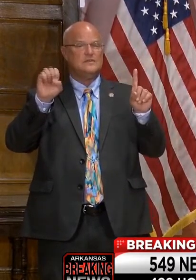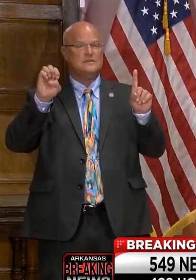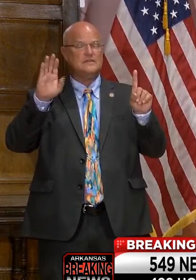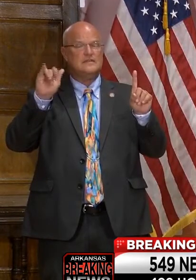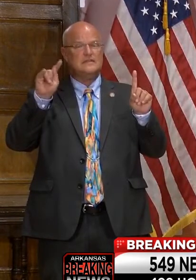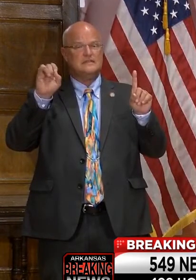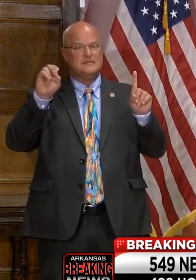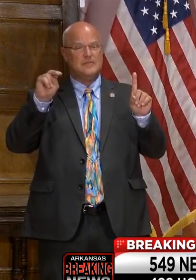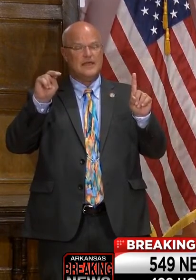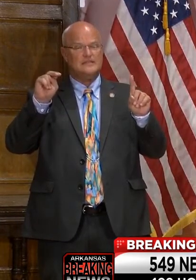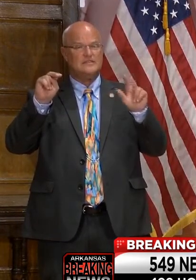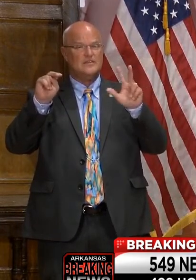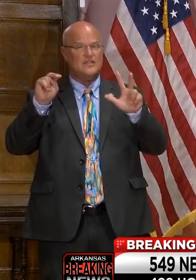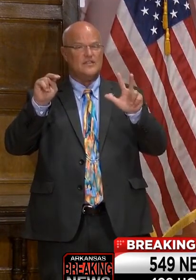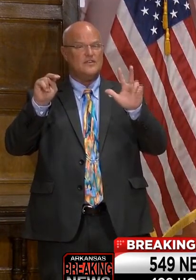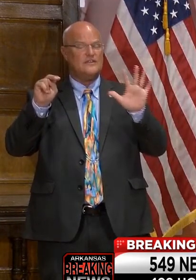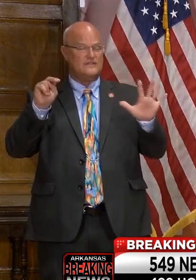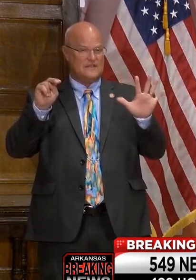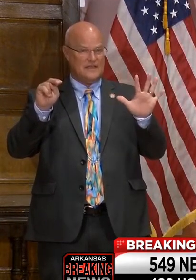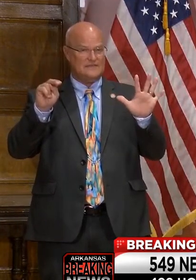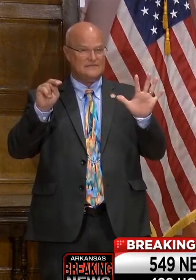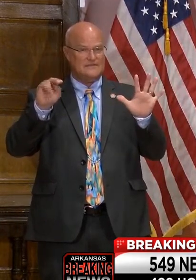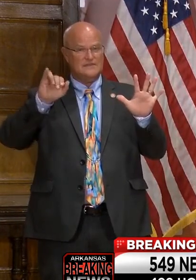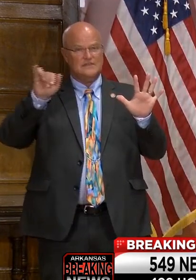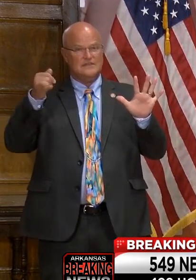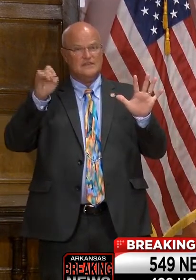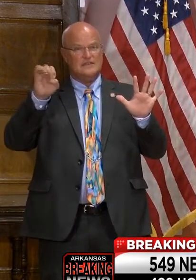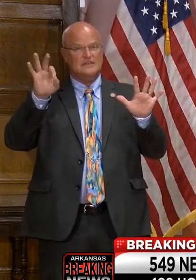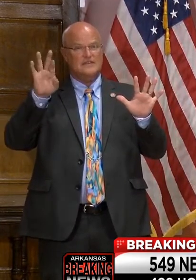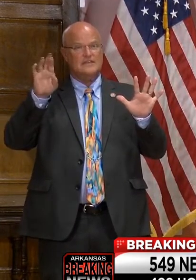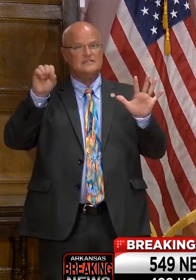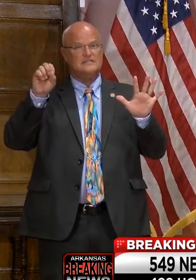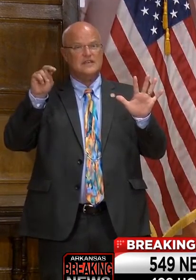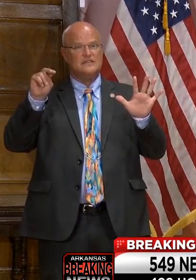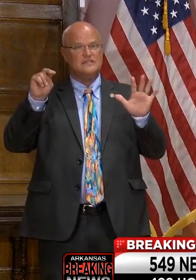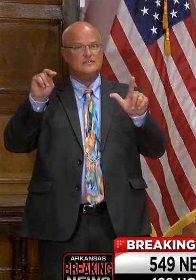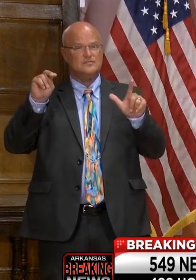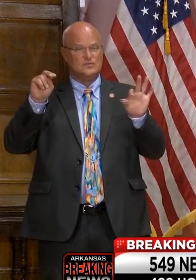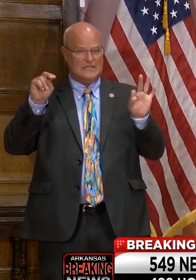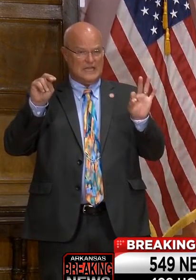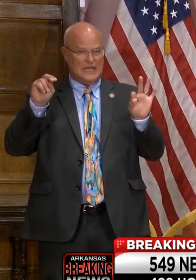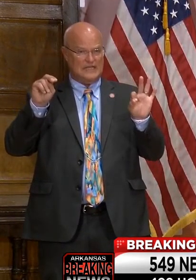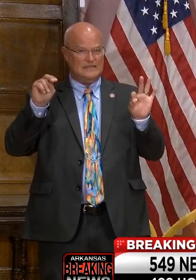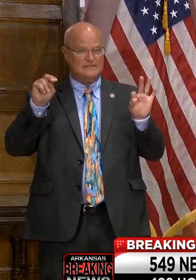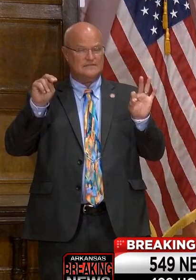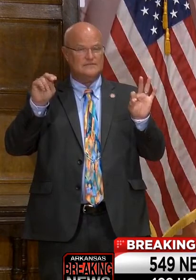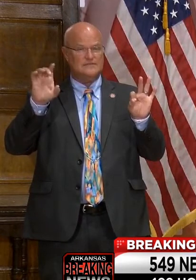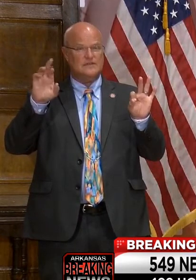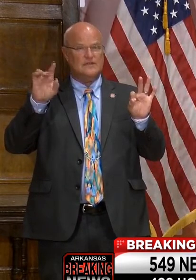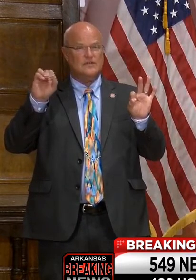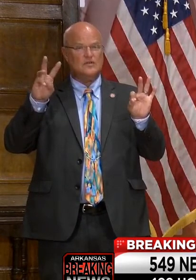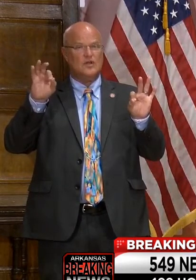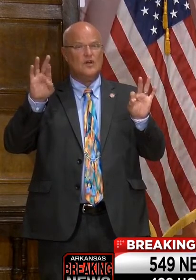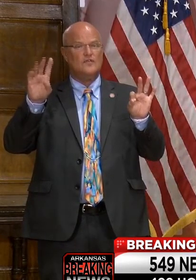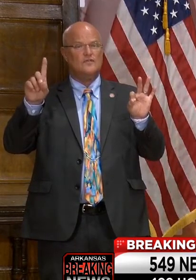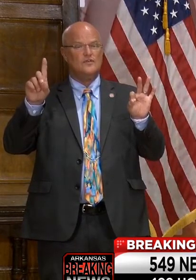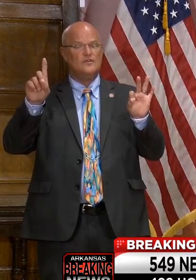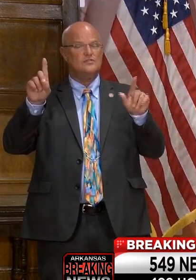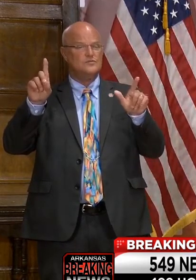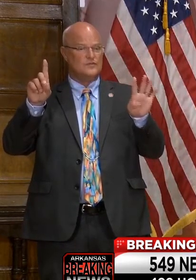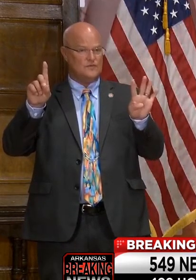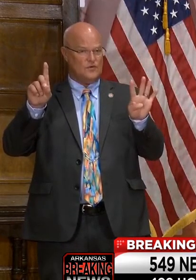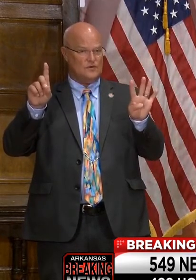Sebastian 35, Jefferson County at 29, Crawford